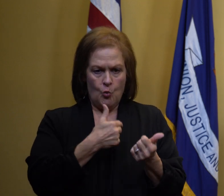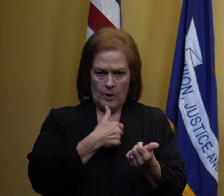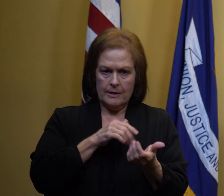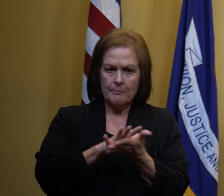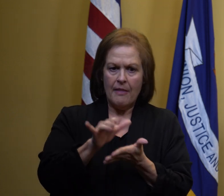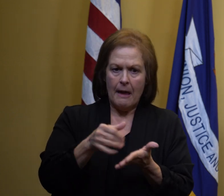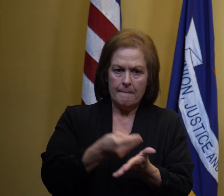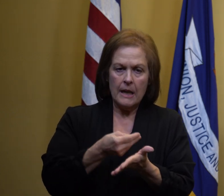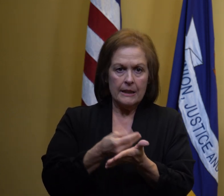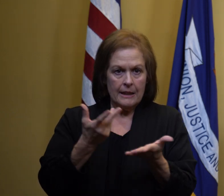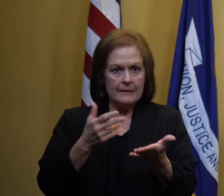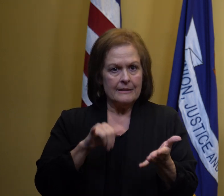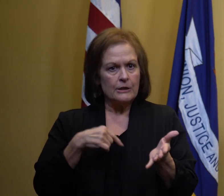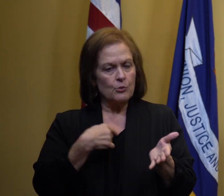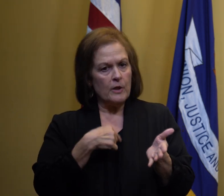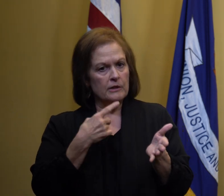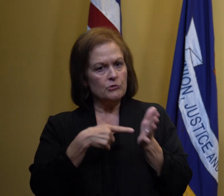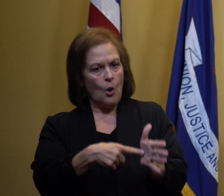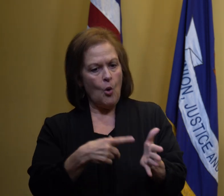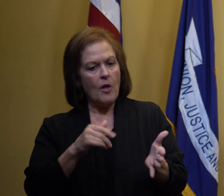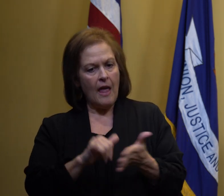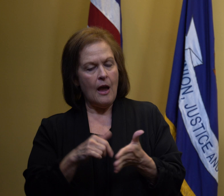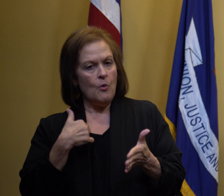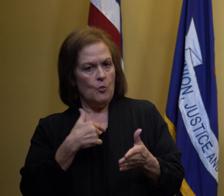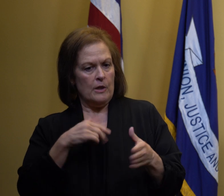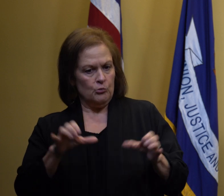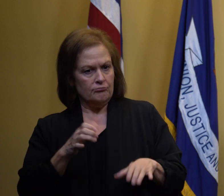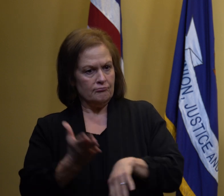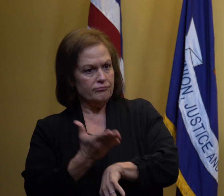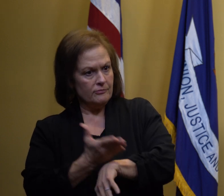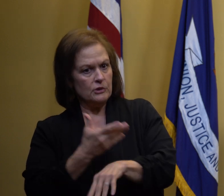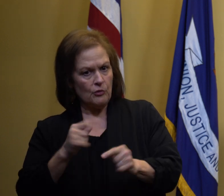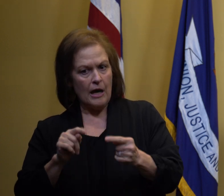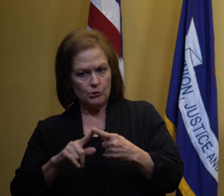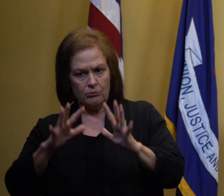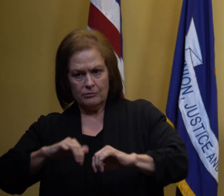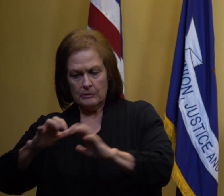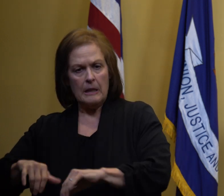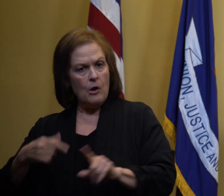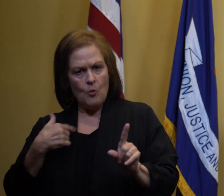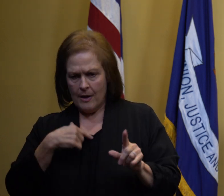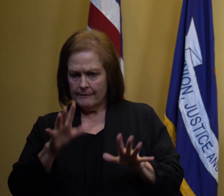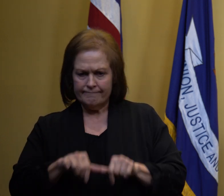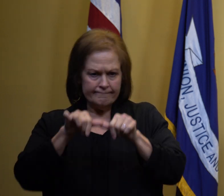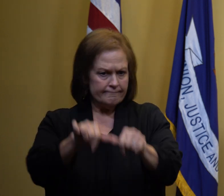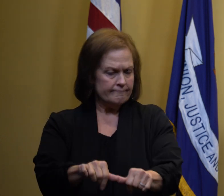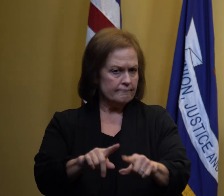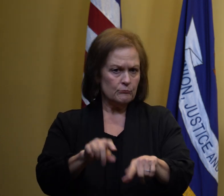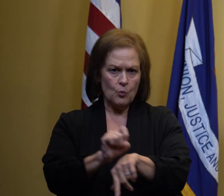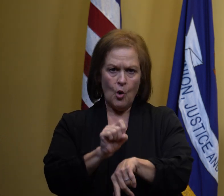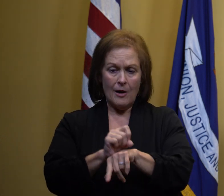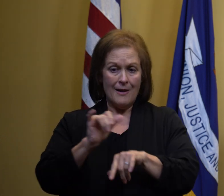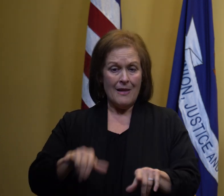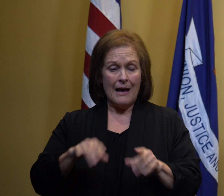just seeing the results on the ground in terms of progress. So, we're not taking our eye off the ball at all.